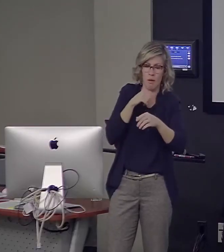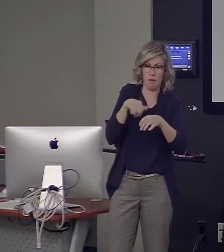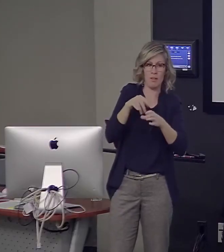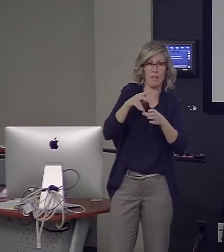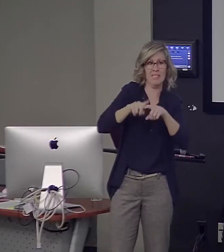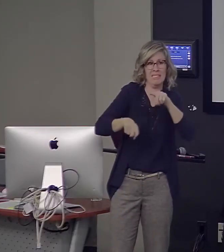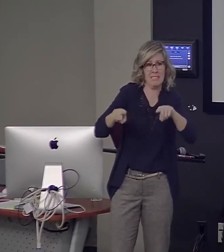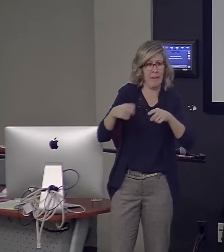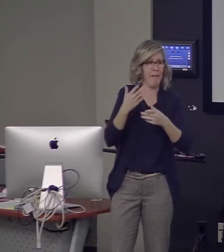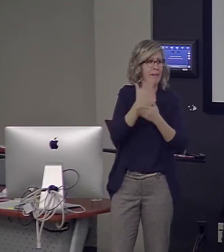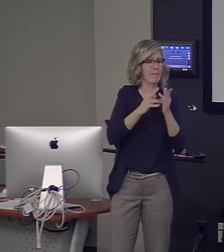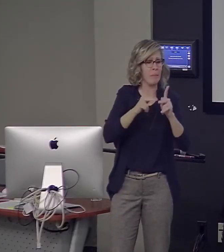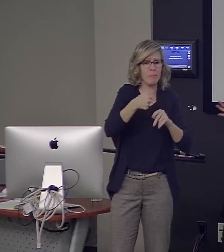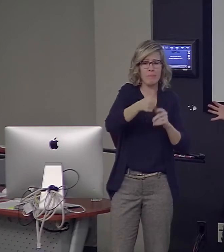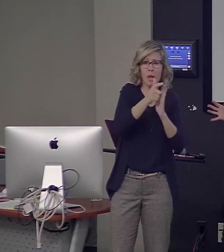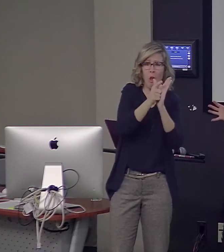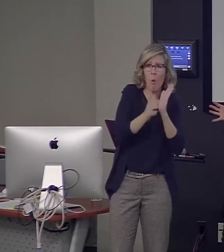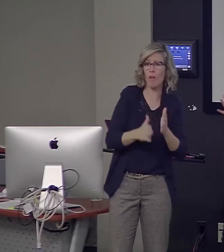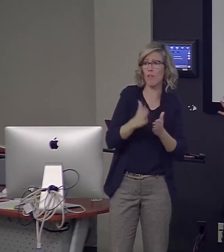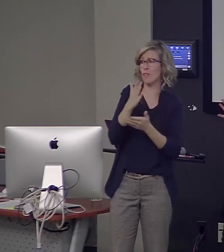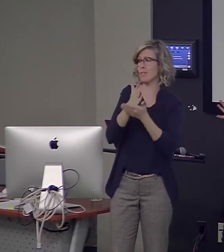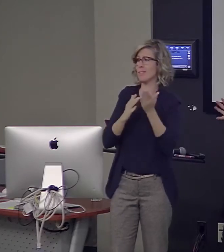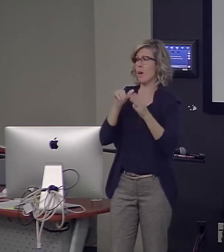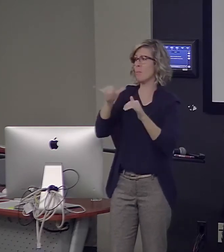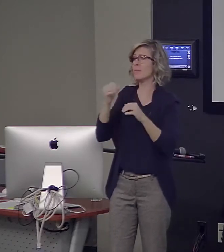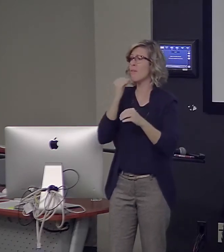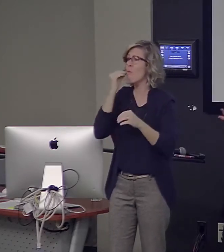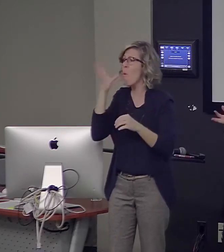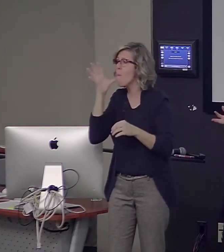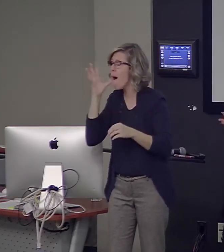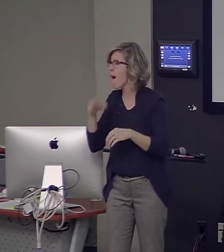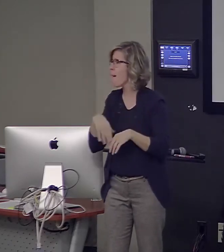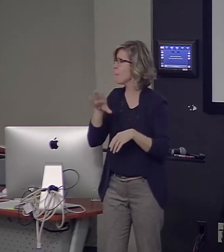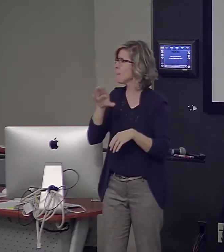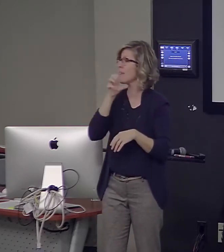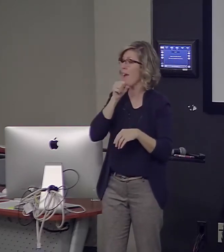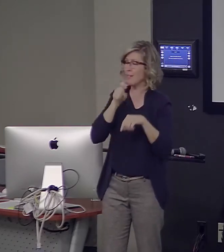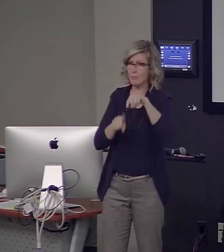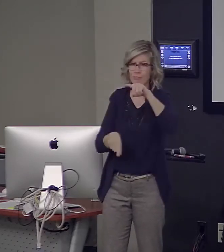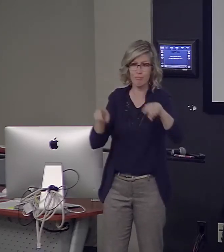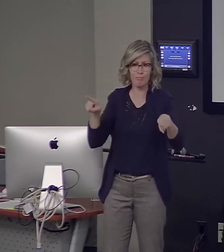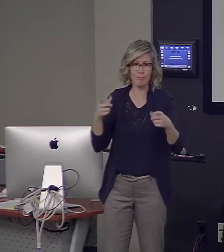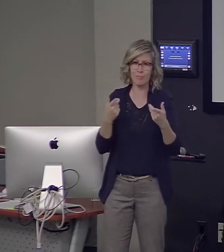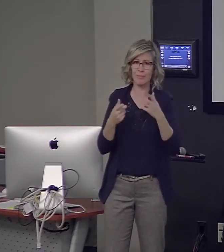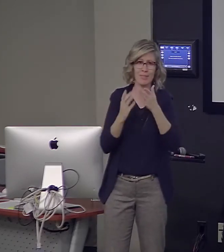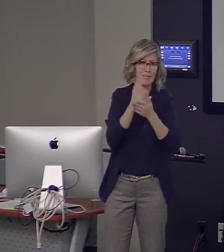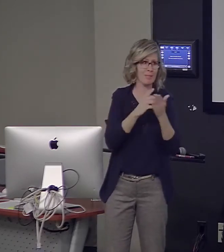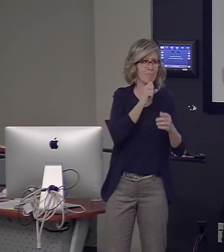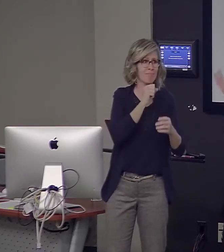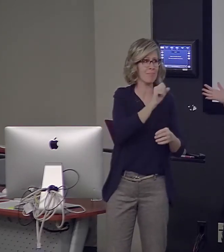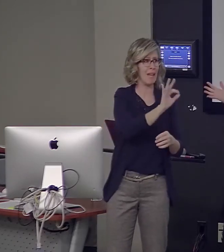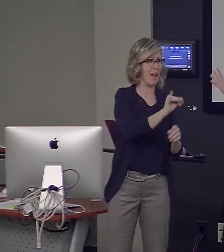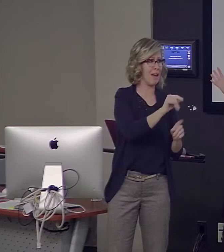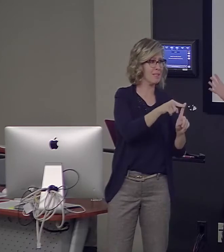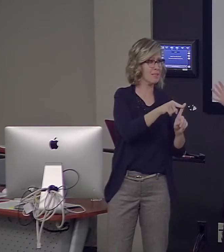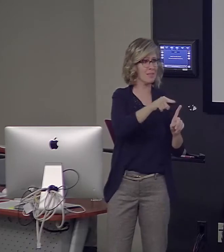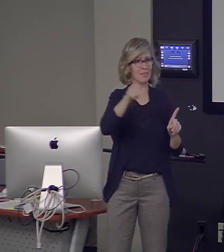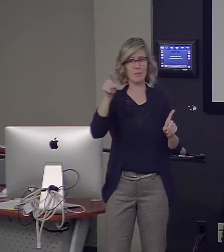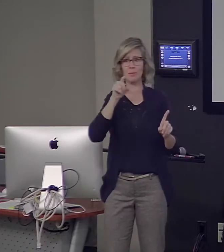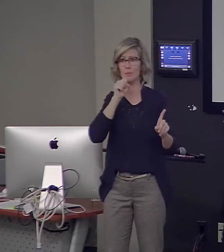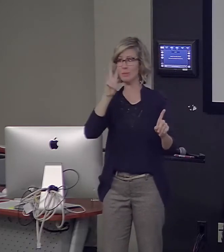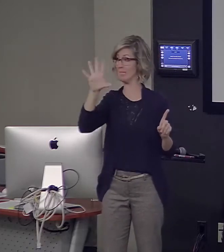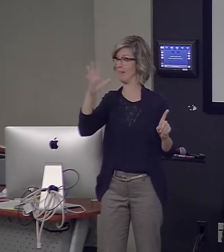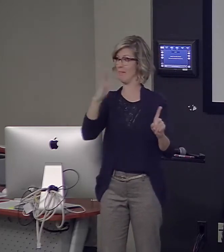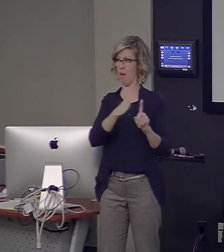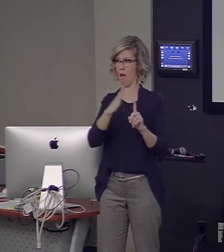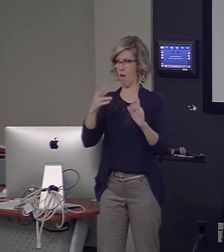are stay-home moms, various ages. The age range is rather wide, from, you know, 19-year-olds to 65-year-olds.